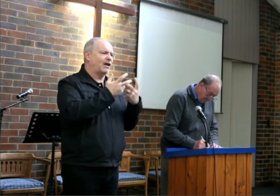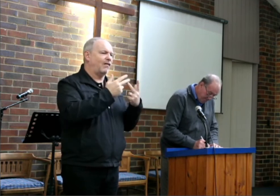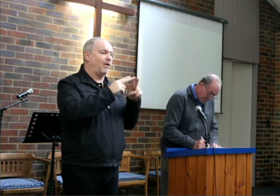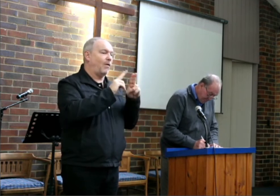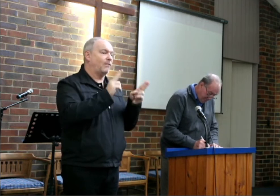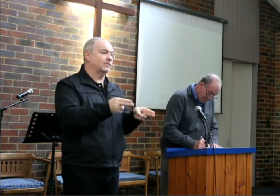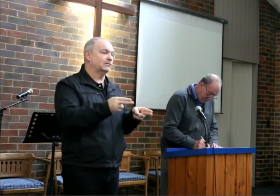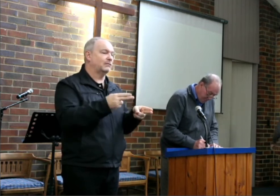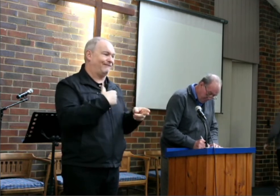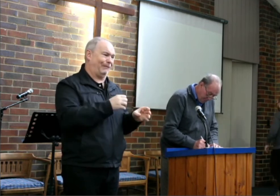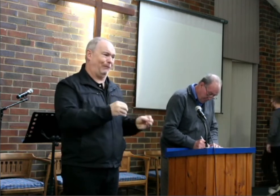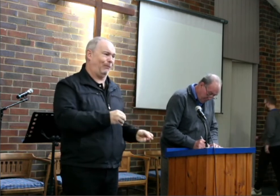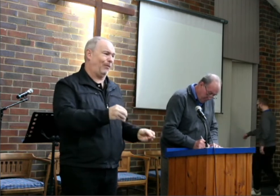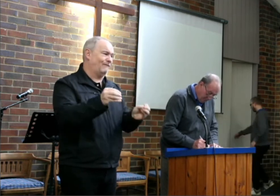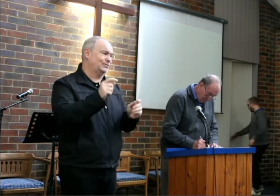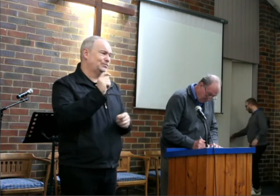Yep.